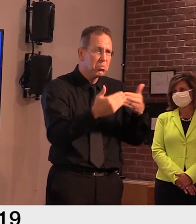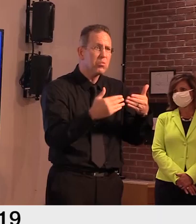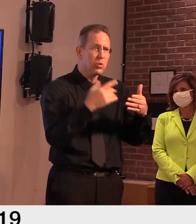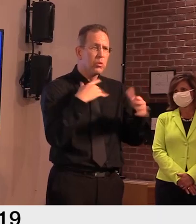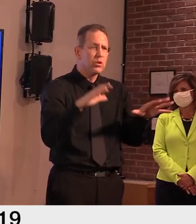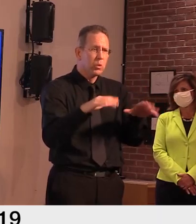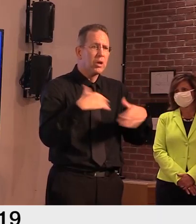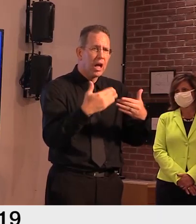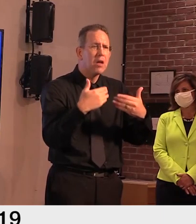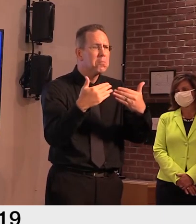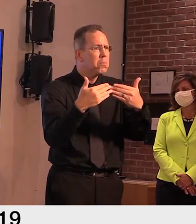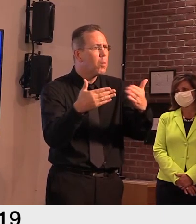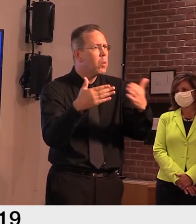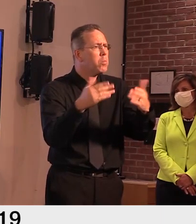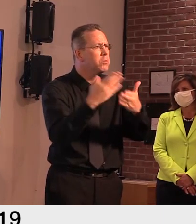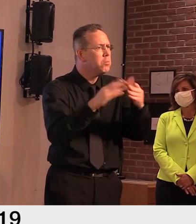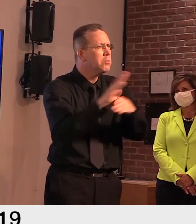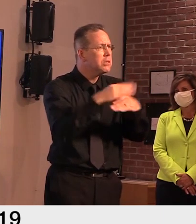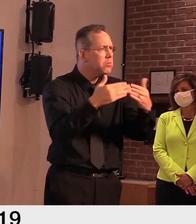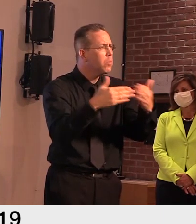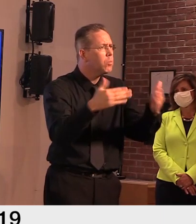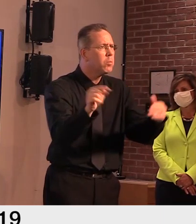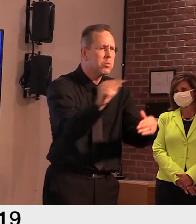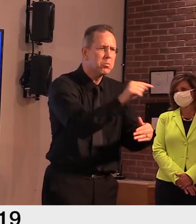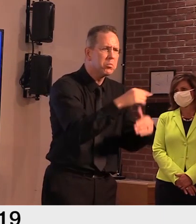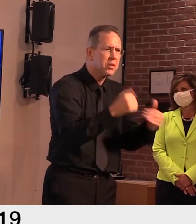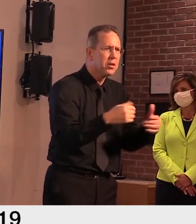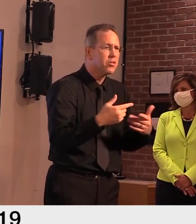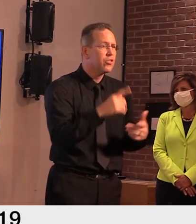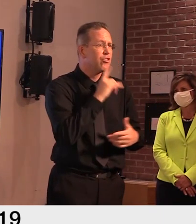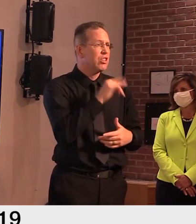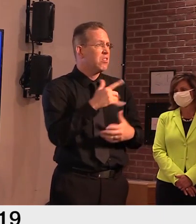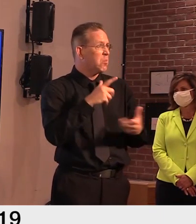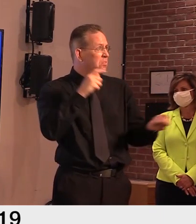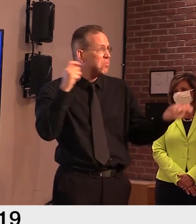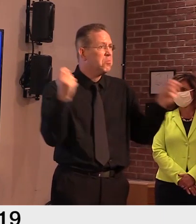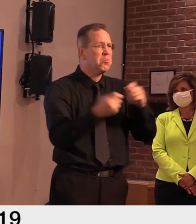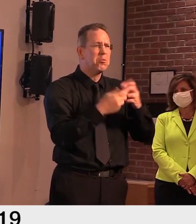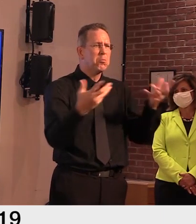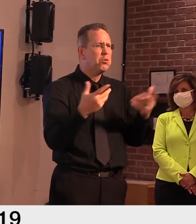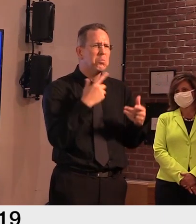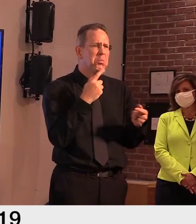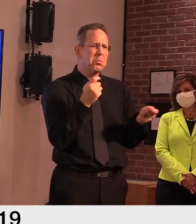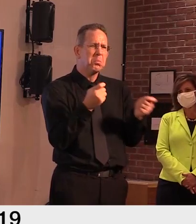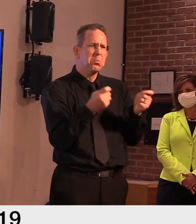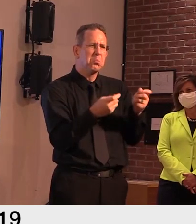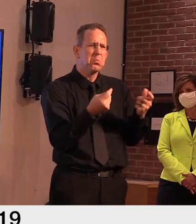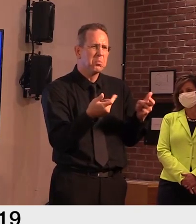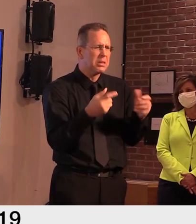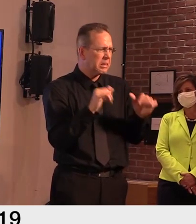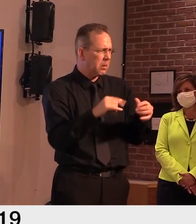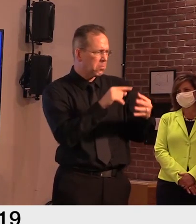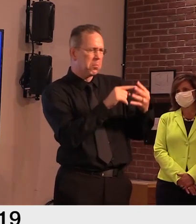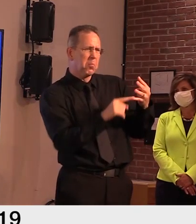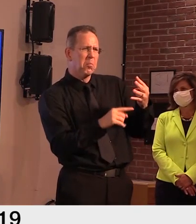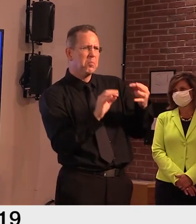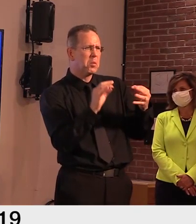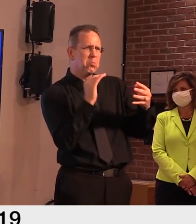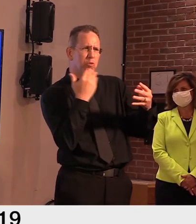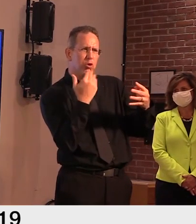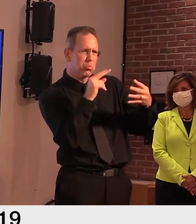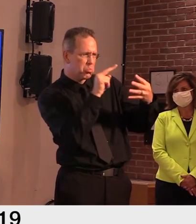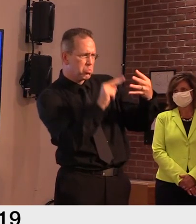number, which we would like to see. Again, when taken into in total, all of these numbers tell a very positive story for Vermont and its